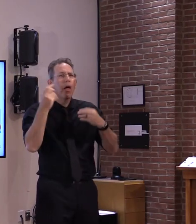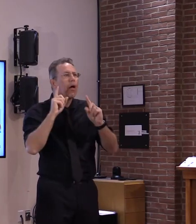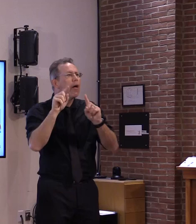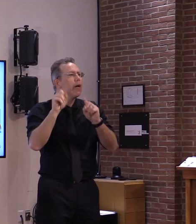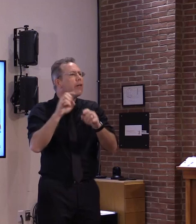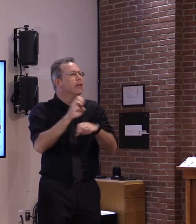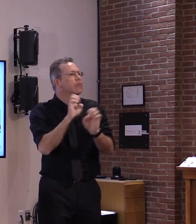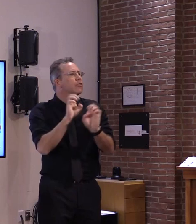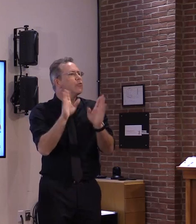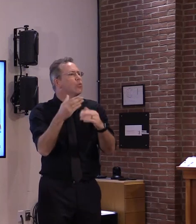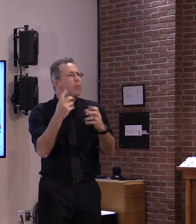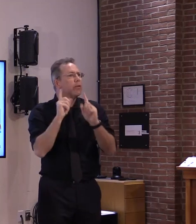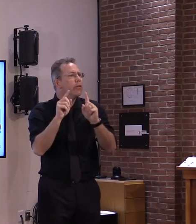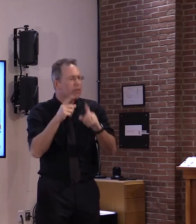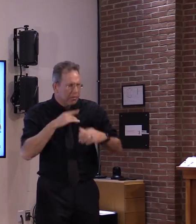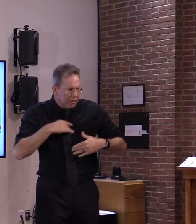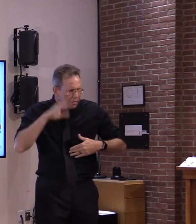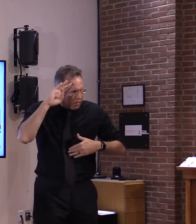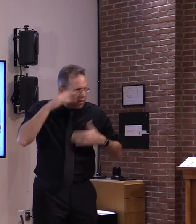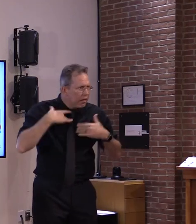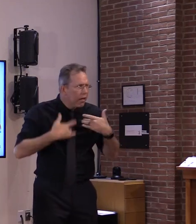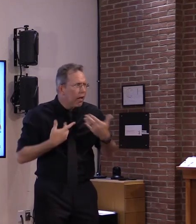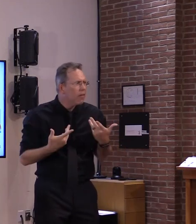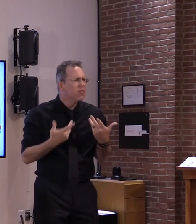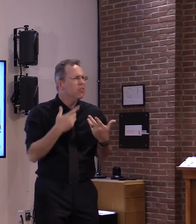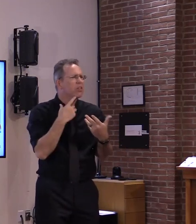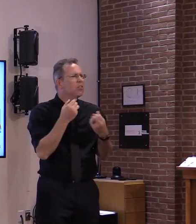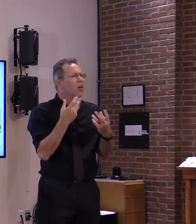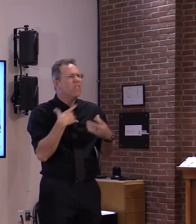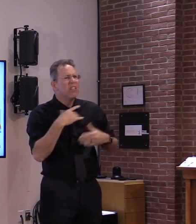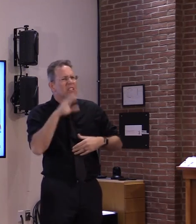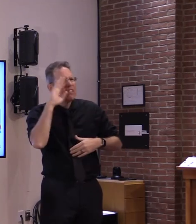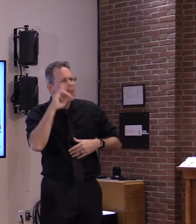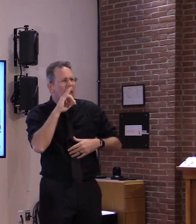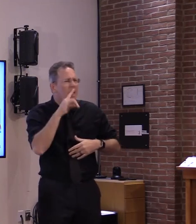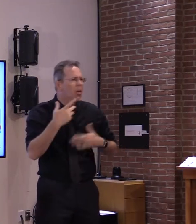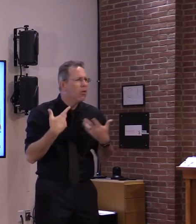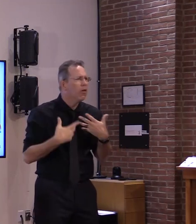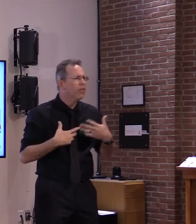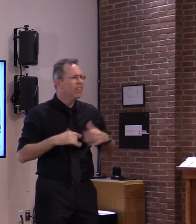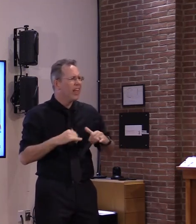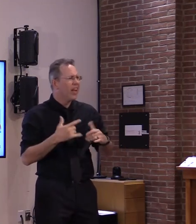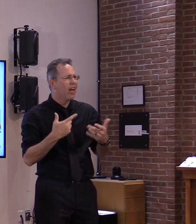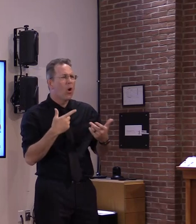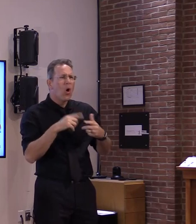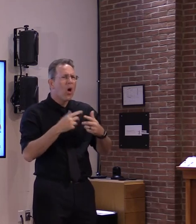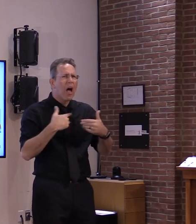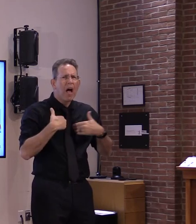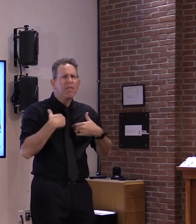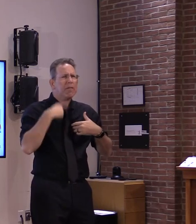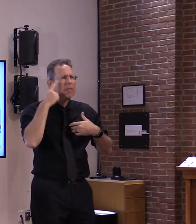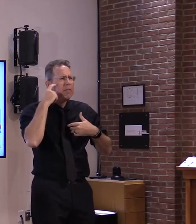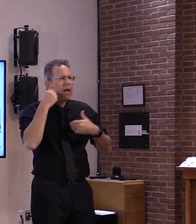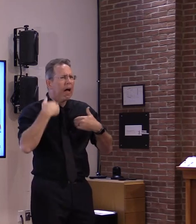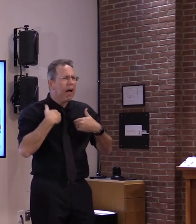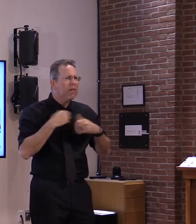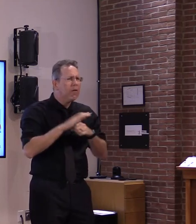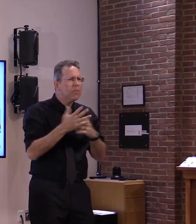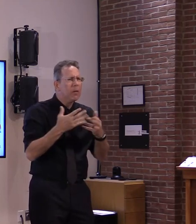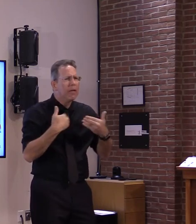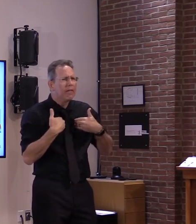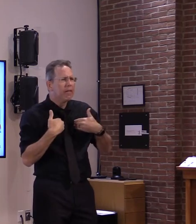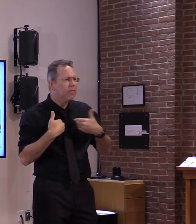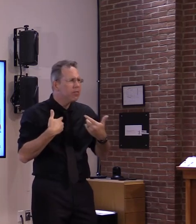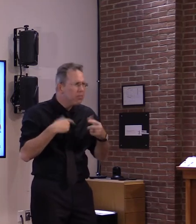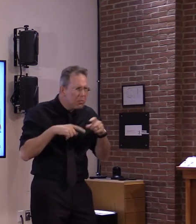centers feeling terribly, feeling perhaps like they have COVID. And though, you know,